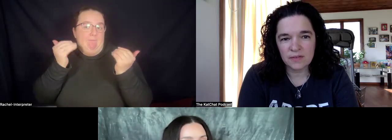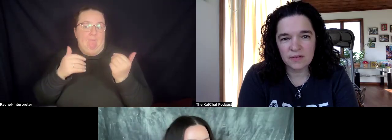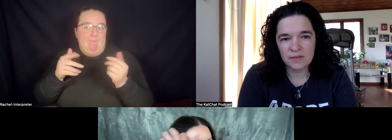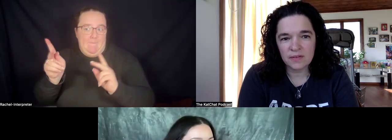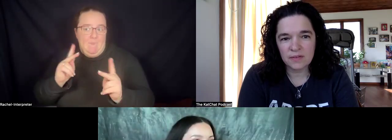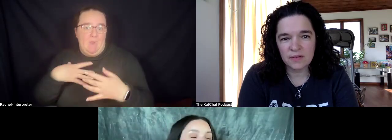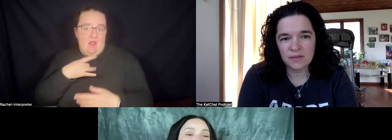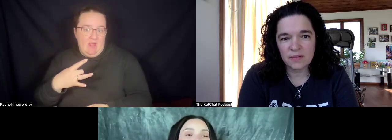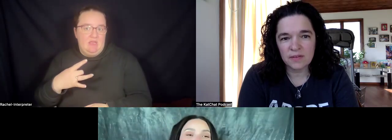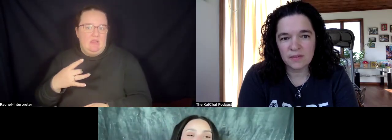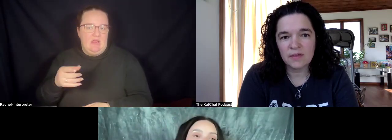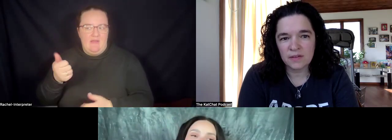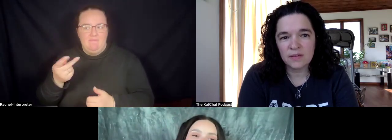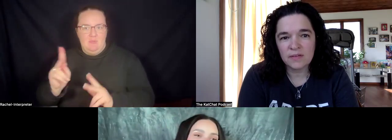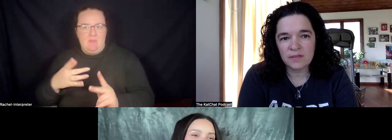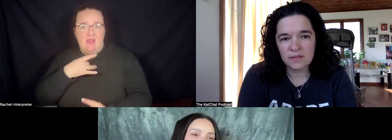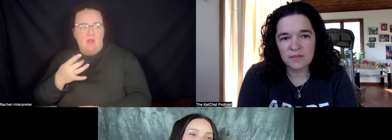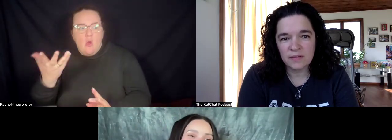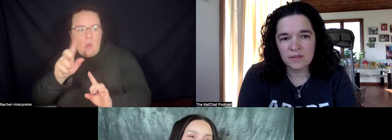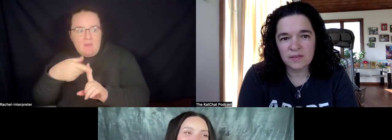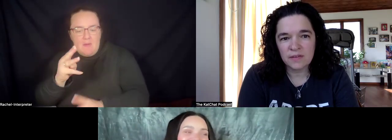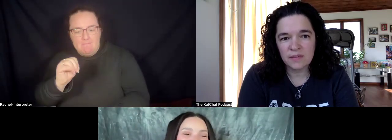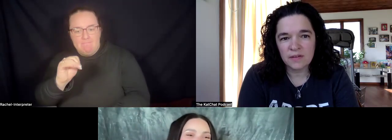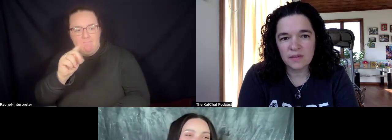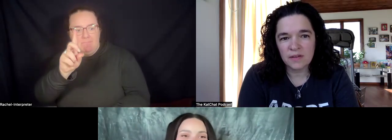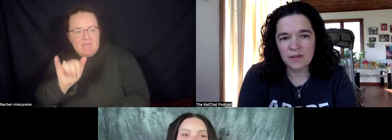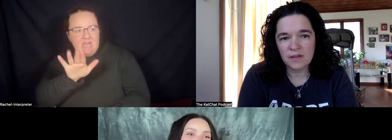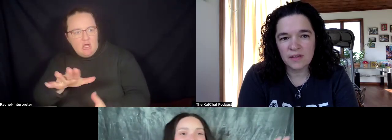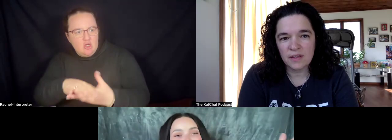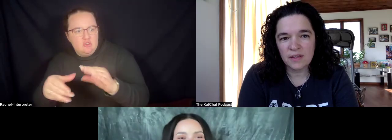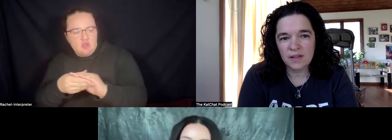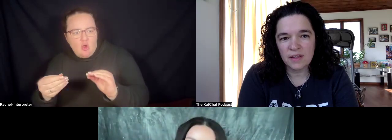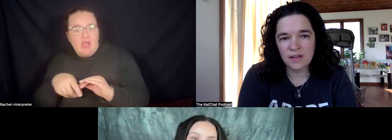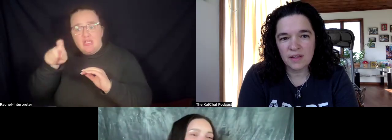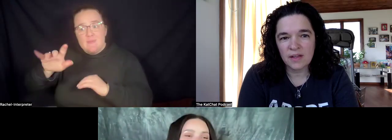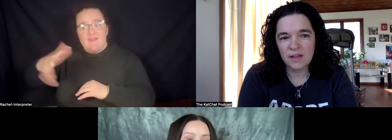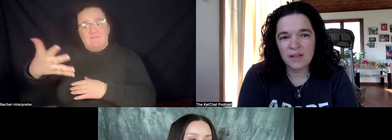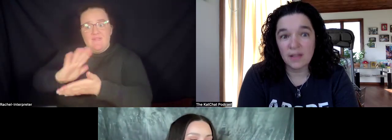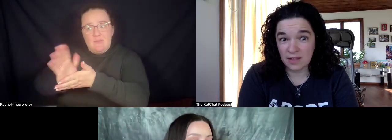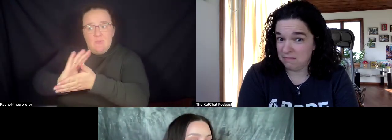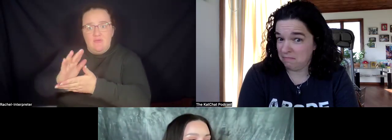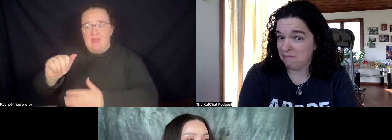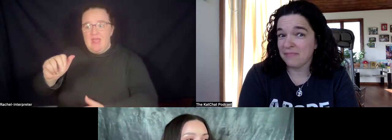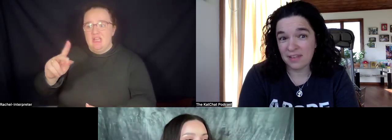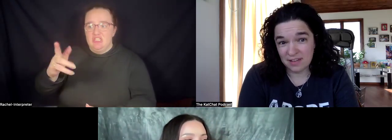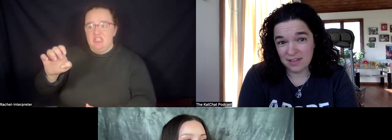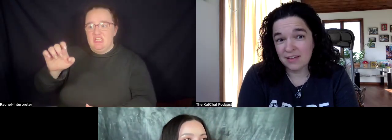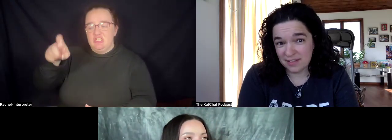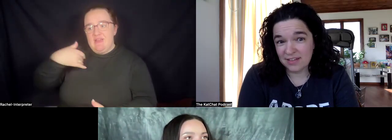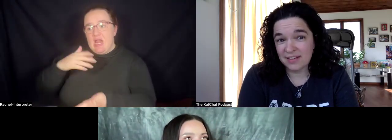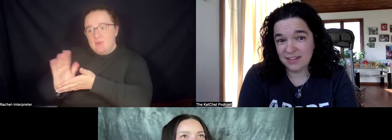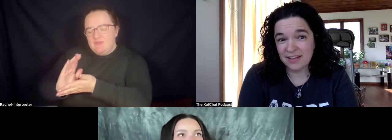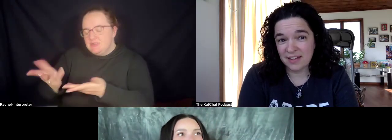received. I know that a few people have said, well, what about Mindy's story? You know, Angie didn't get, there should have been a fifth movie. Angie should have had a storyline.